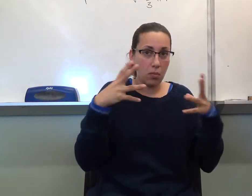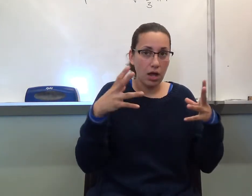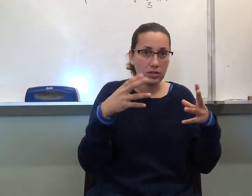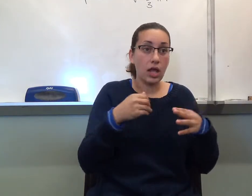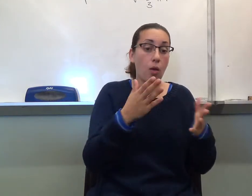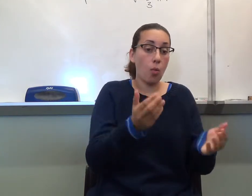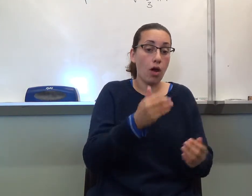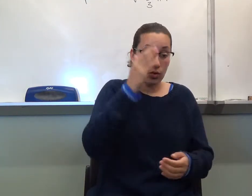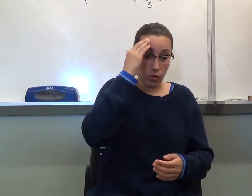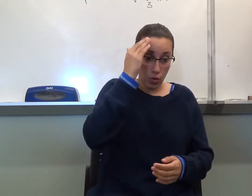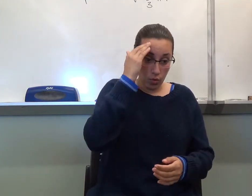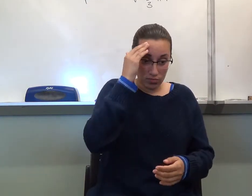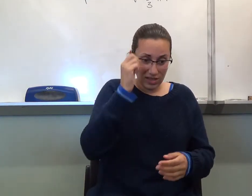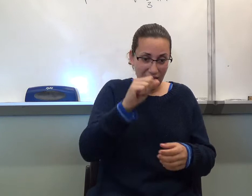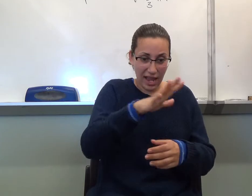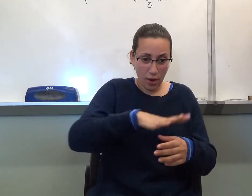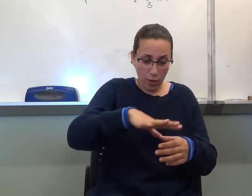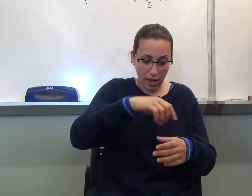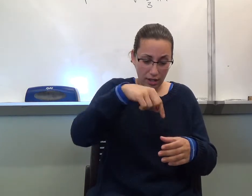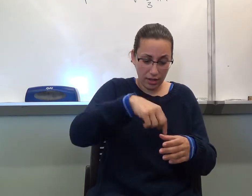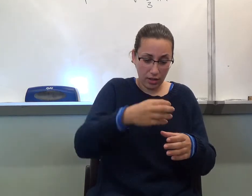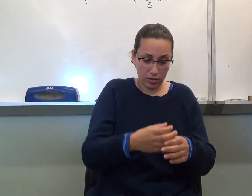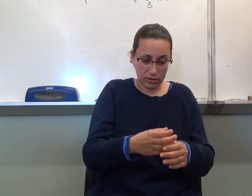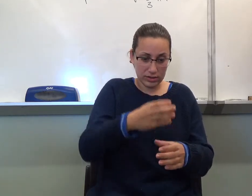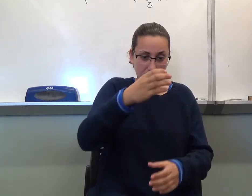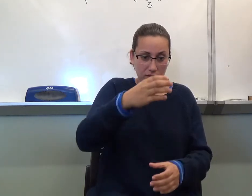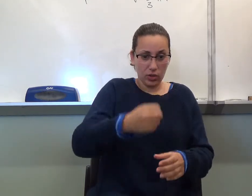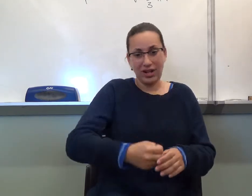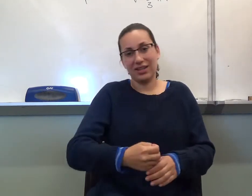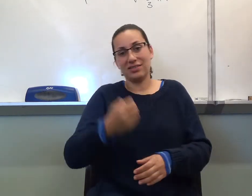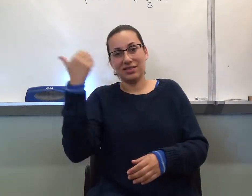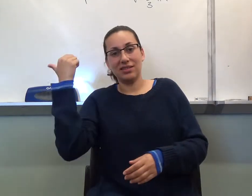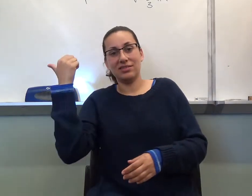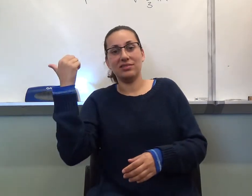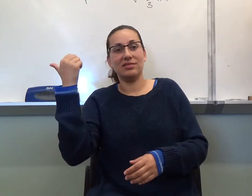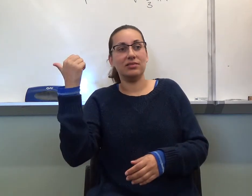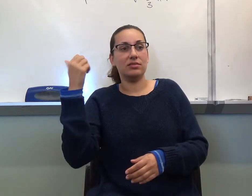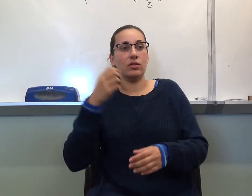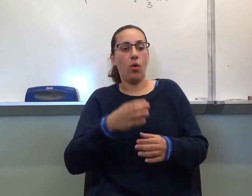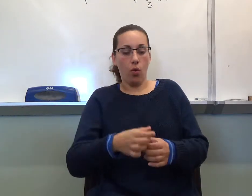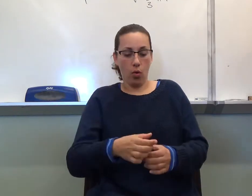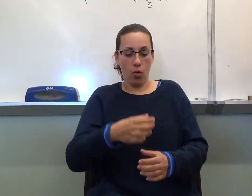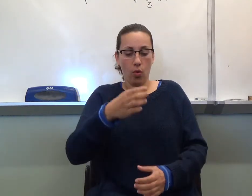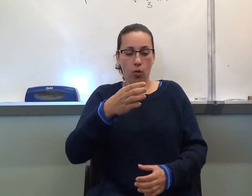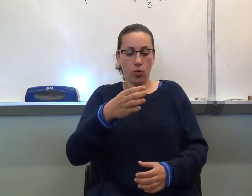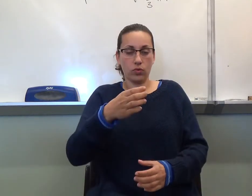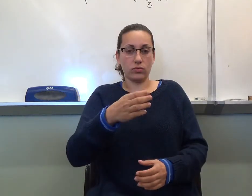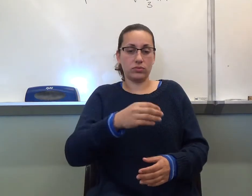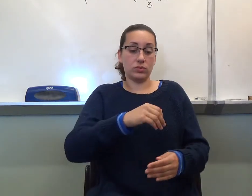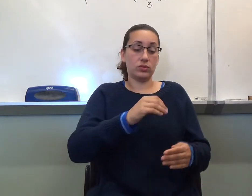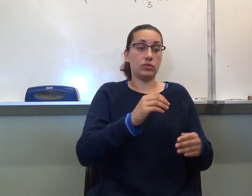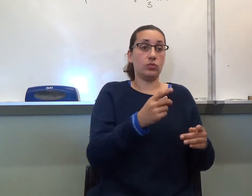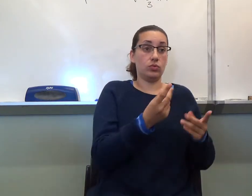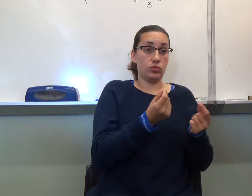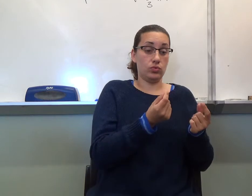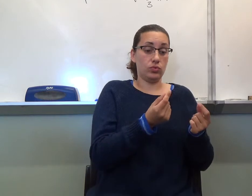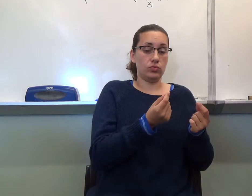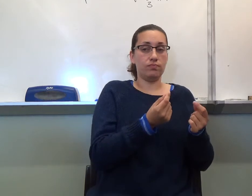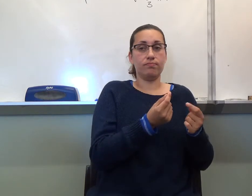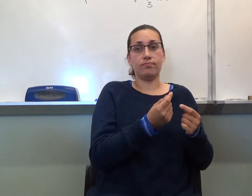what is the region excluding the whole. So what you do is figure out the whole volume, which in this case is 15.7